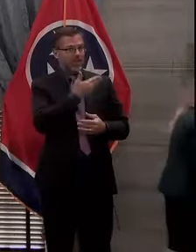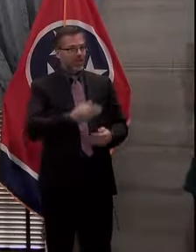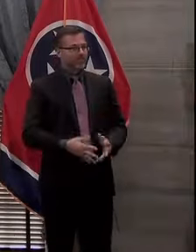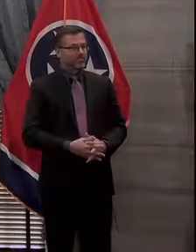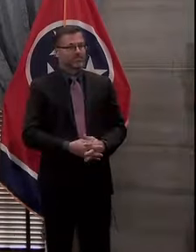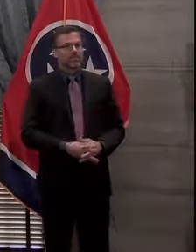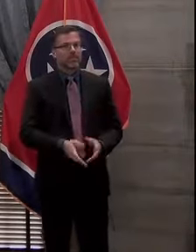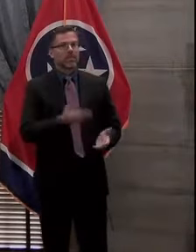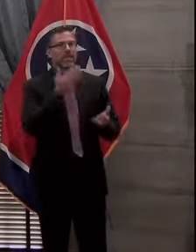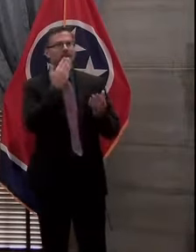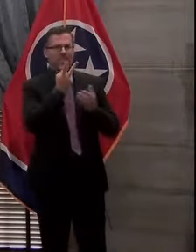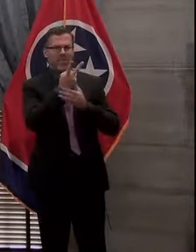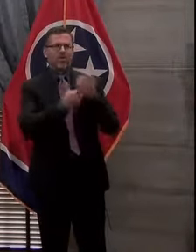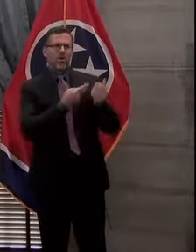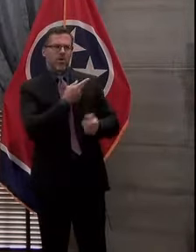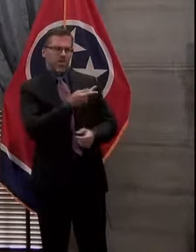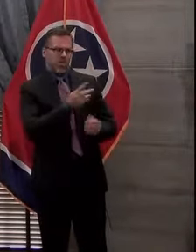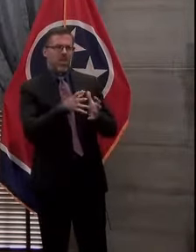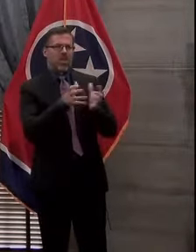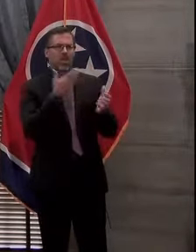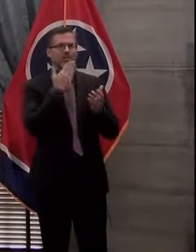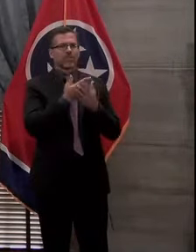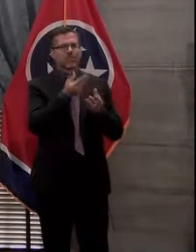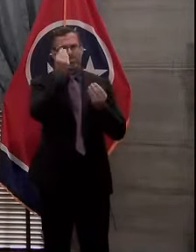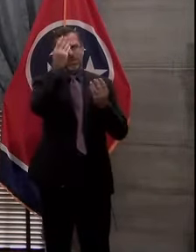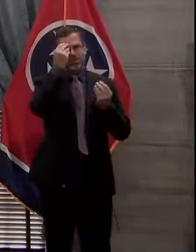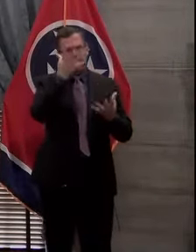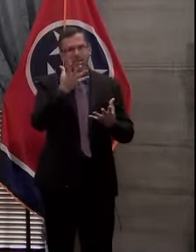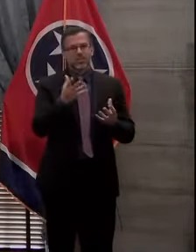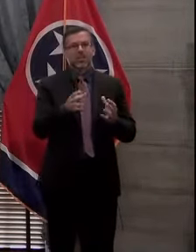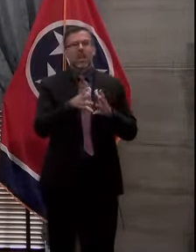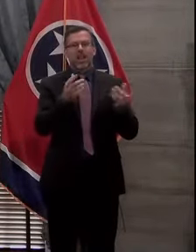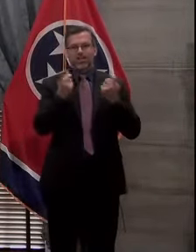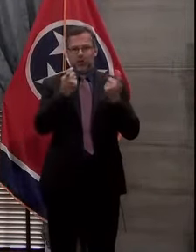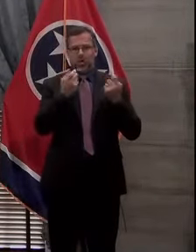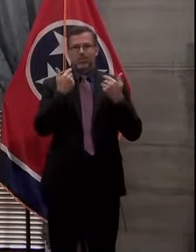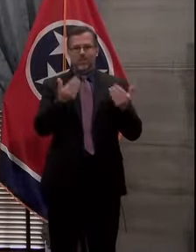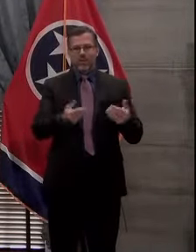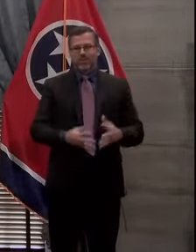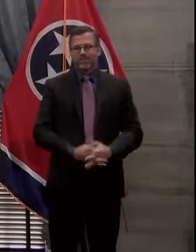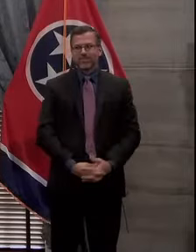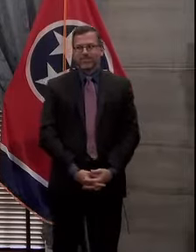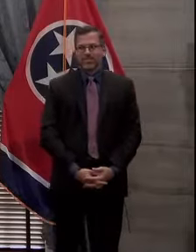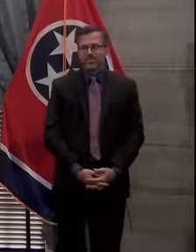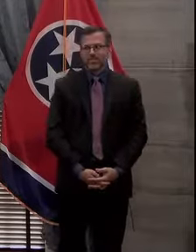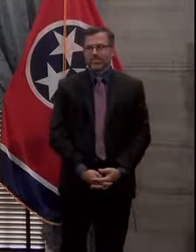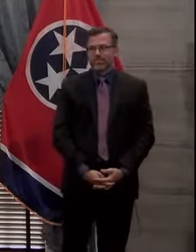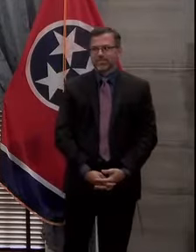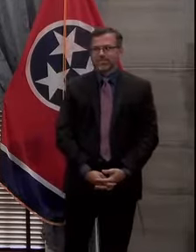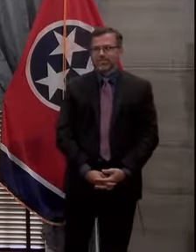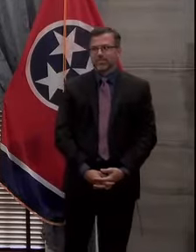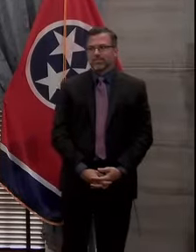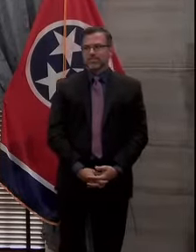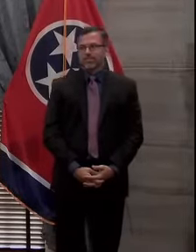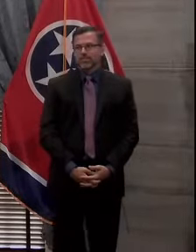Thanks to both of y'all. A lot of information. I'm sure there are a lot of questions, so why don't we get right to them?